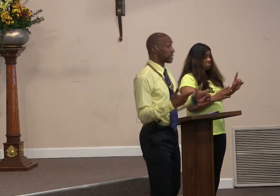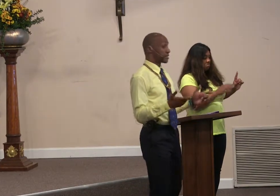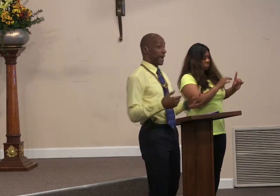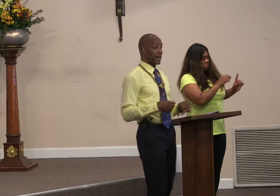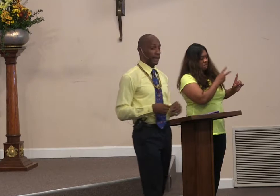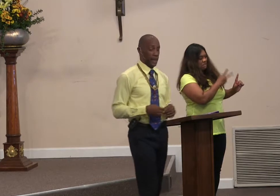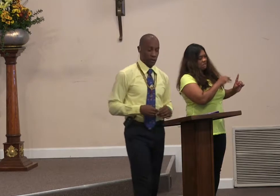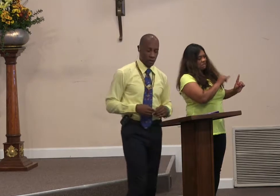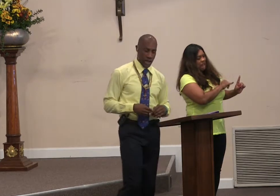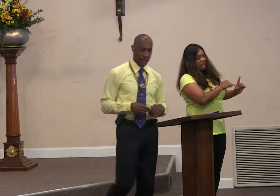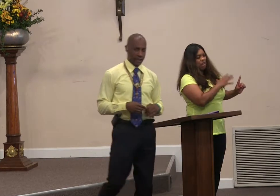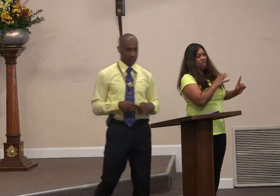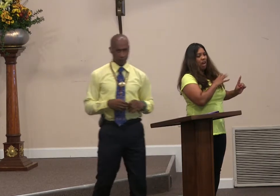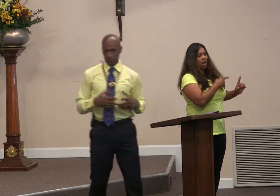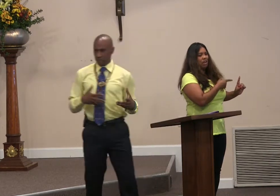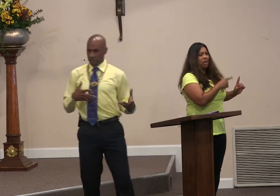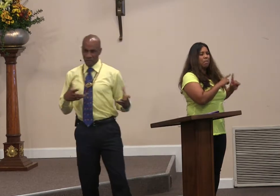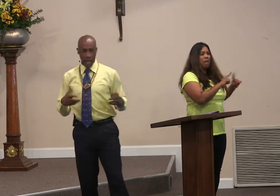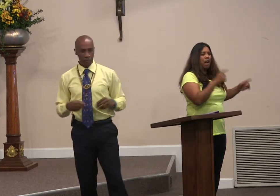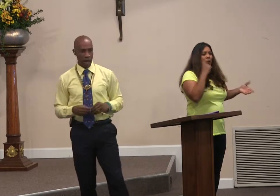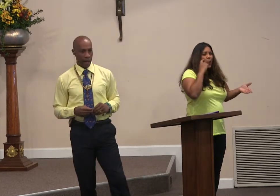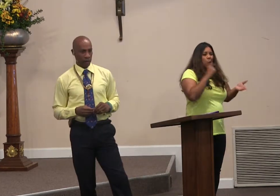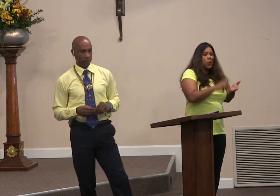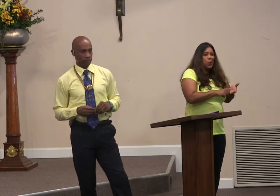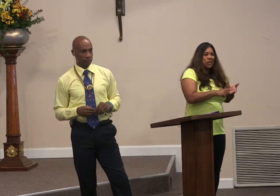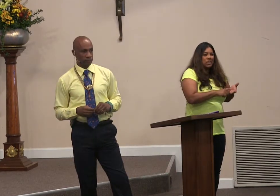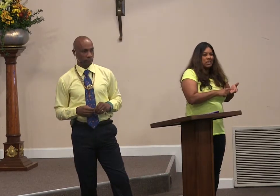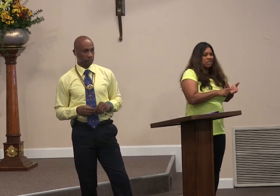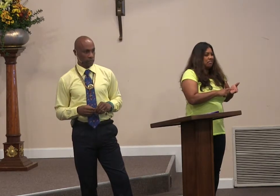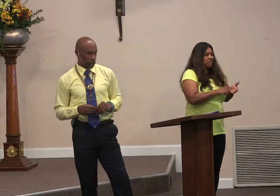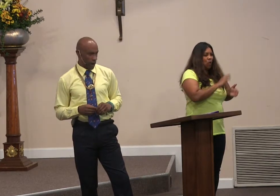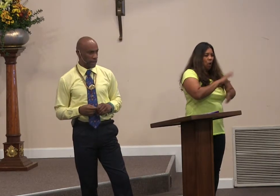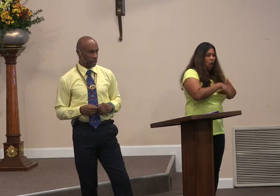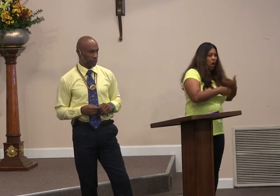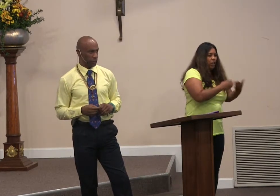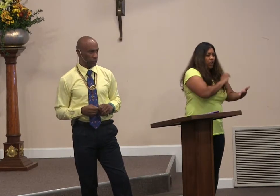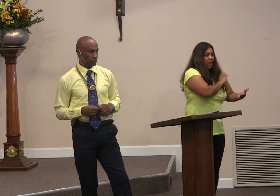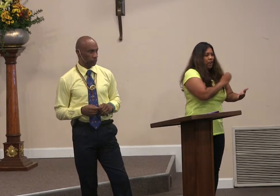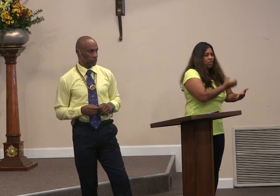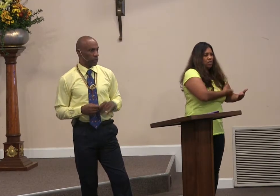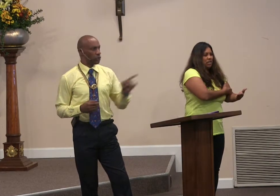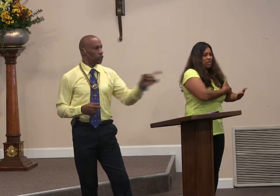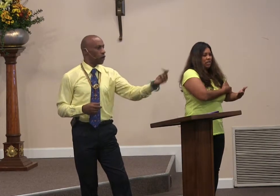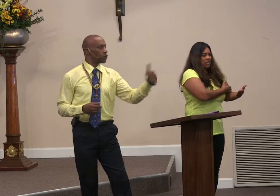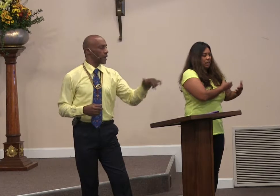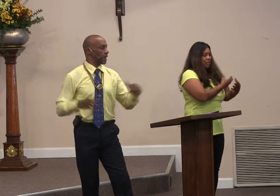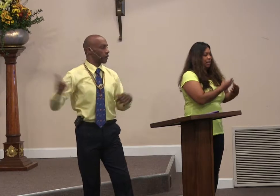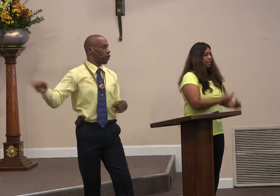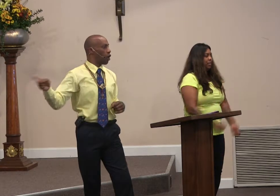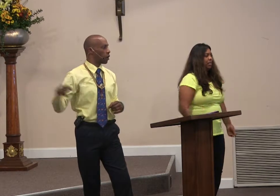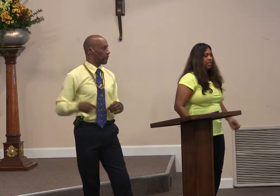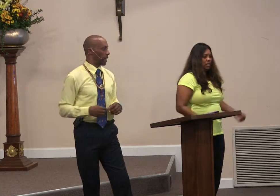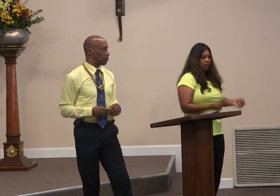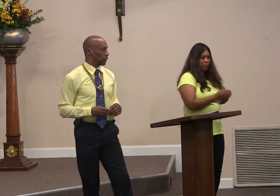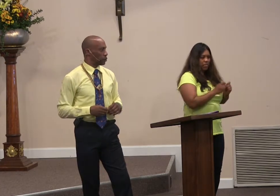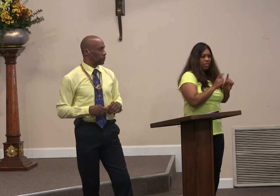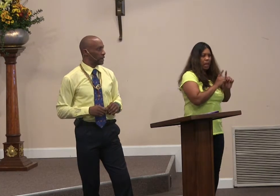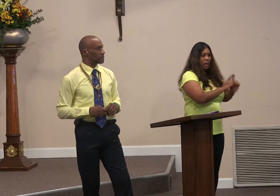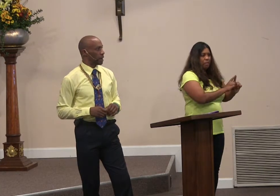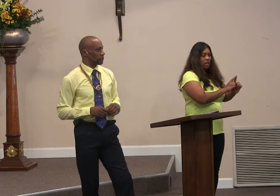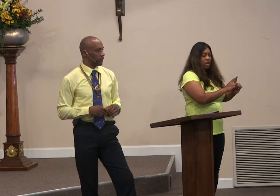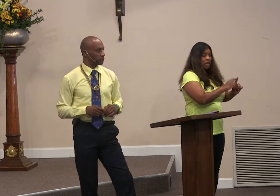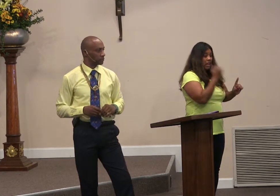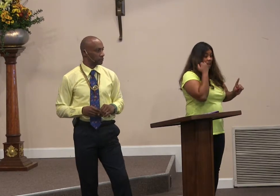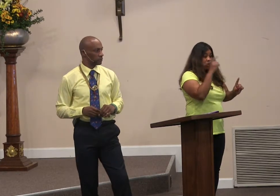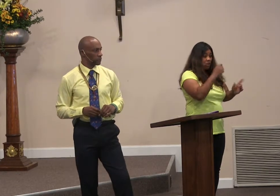of psychic, energetic vampire. They're draining to you. You know you cannot call on them when you